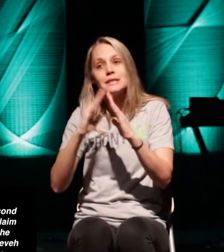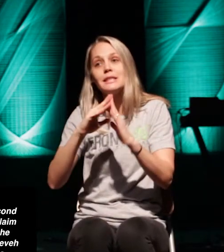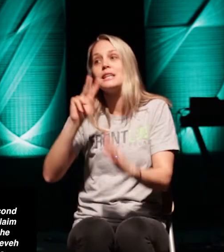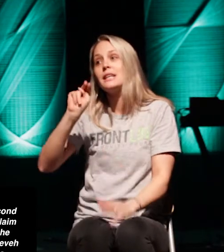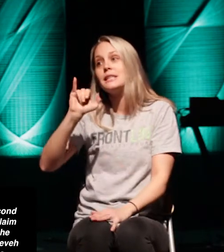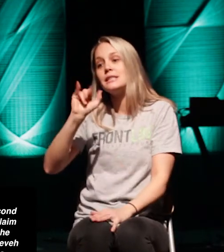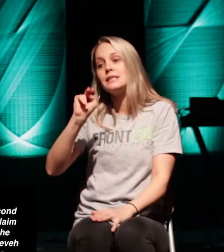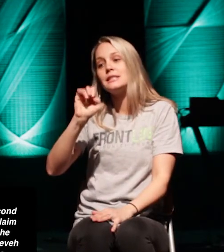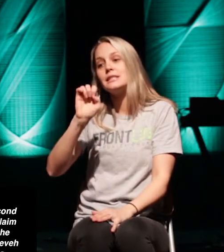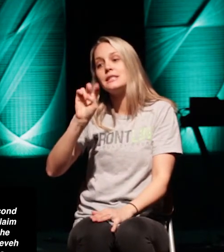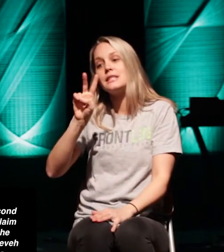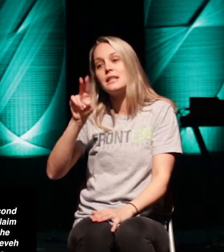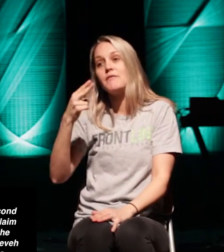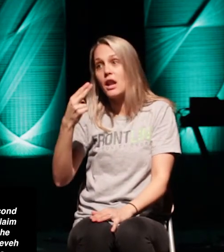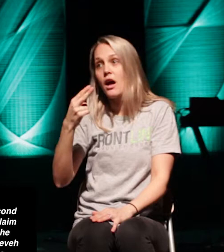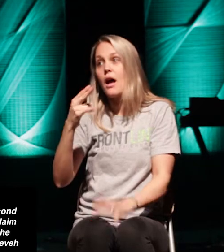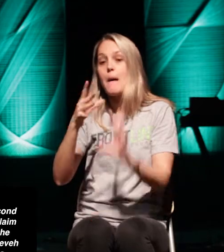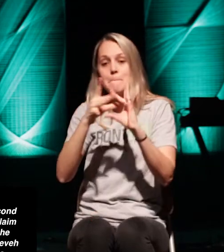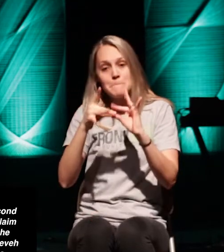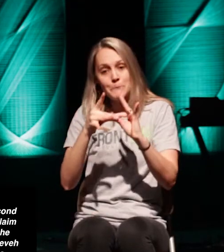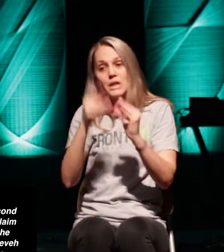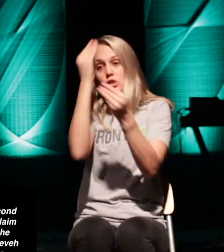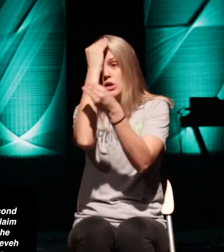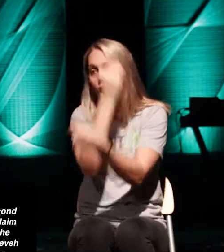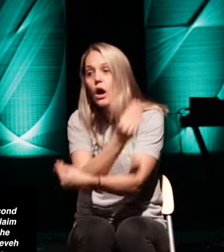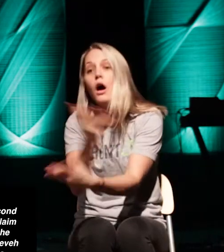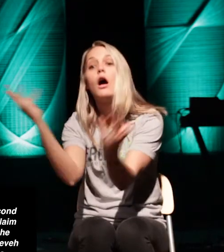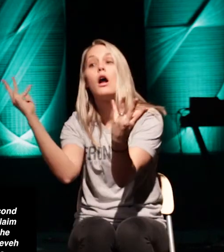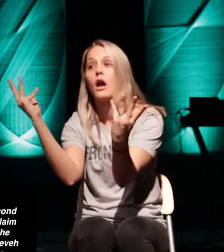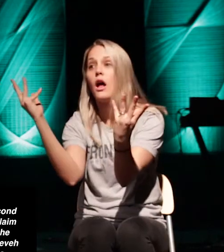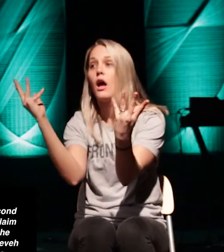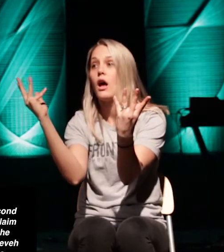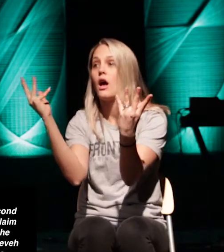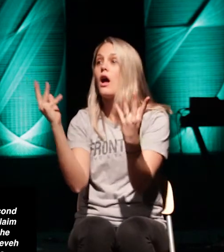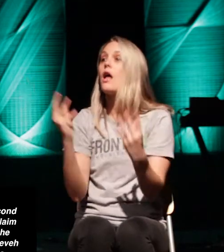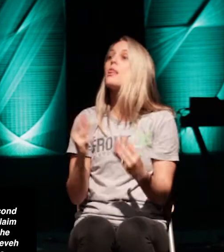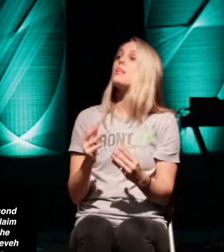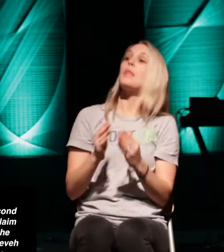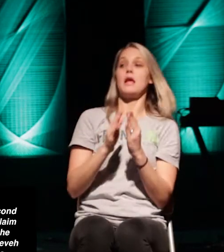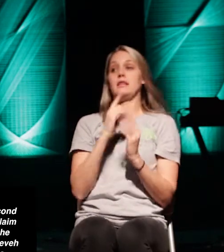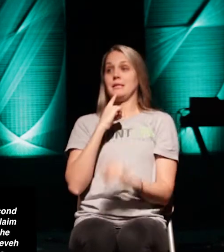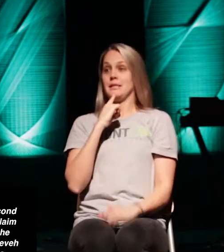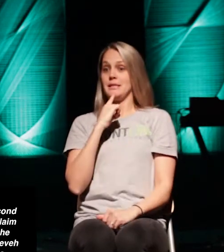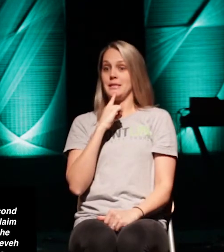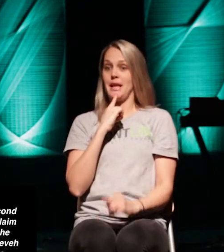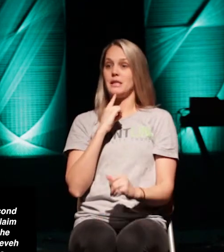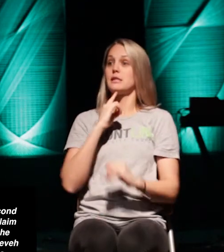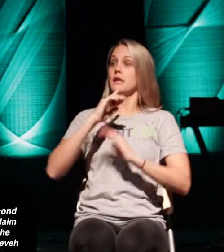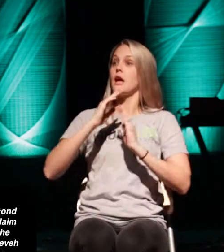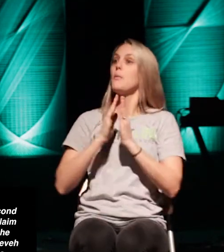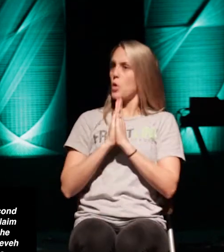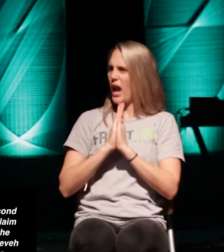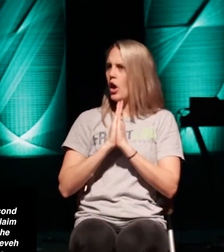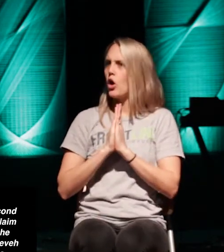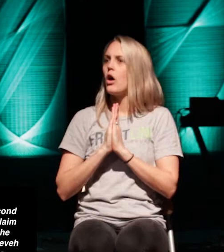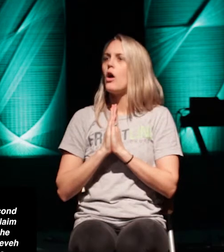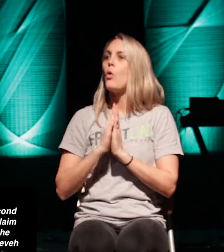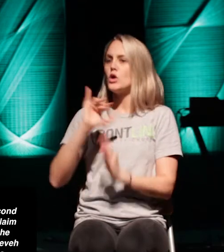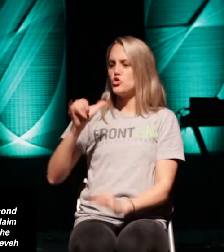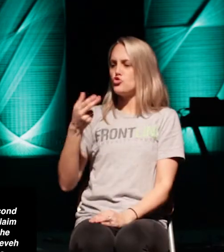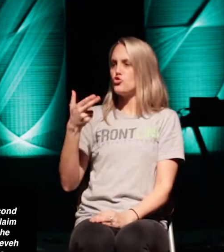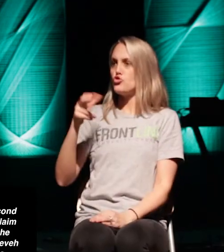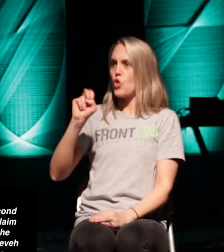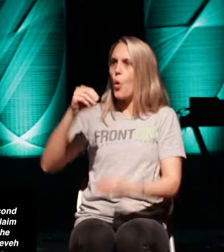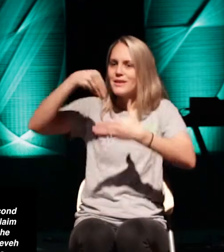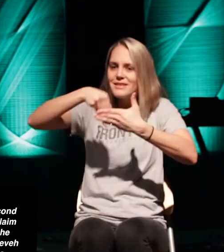I give you. And there's a prayer. This is the second chapter of Jonah. That it says Jonah's in the whale and he's praying to God. And he says